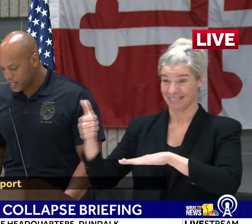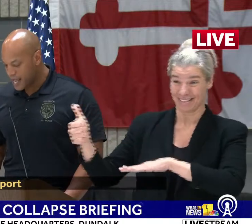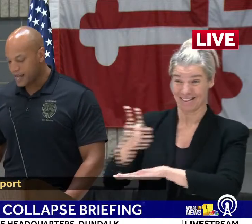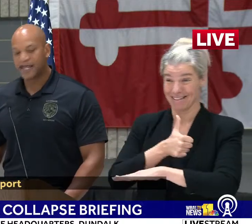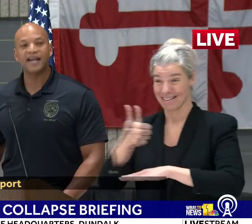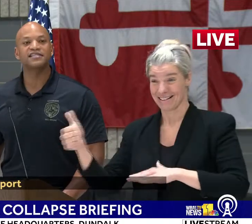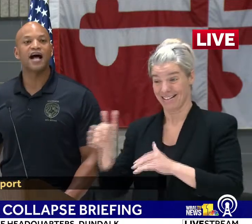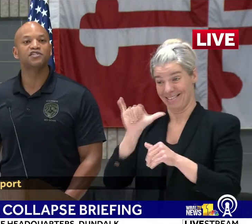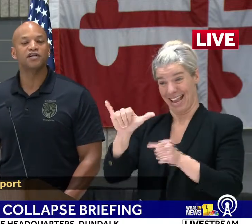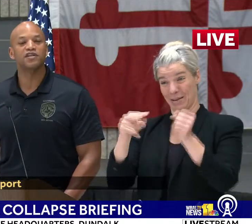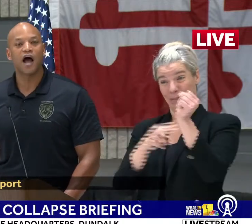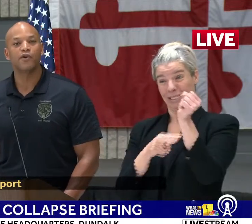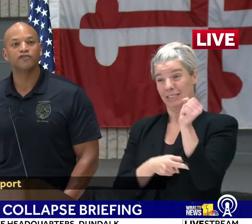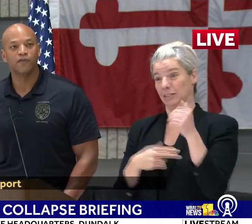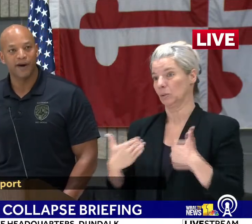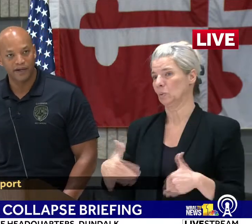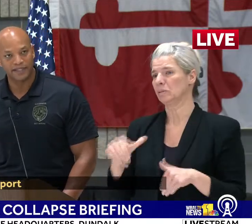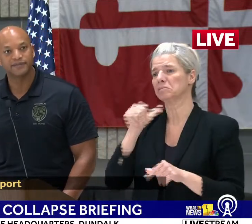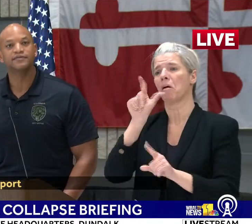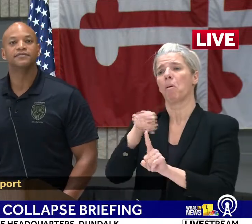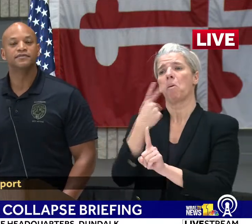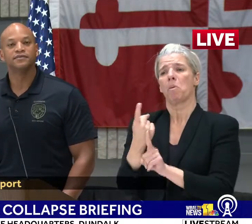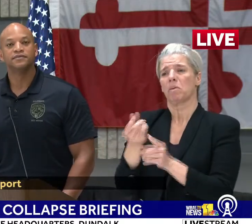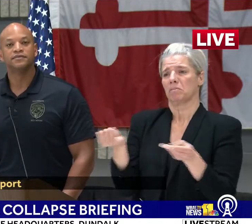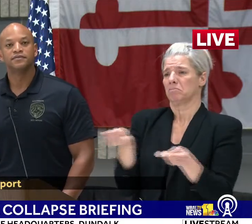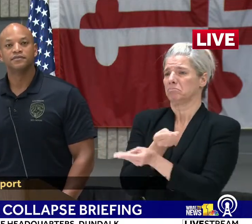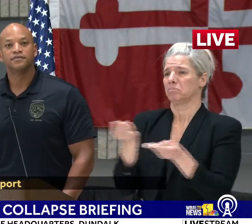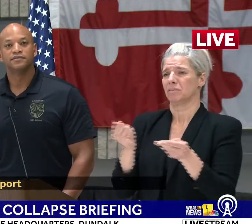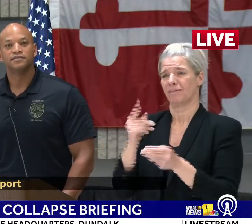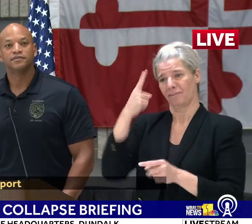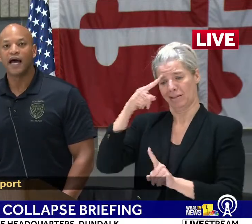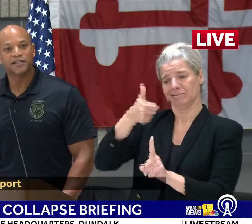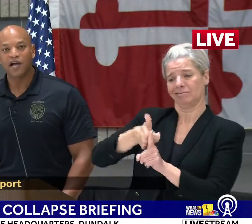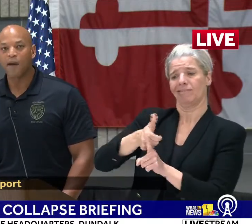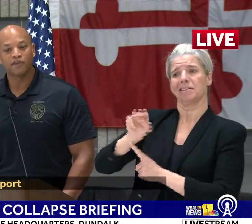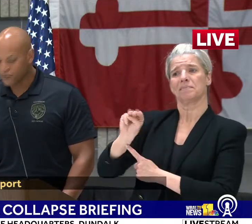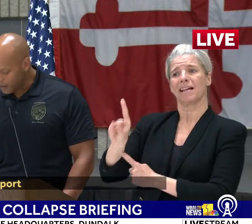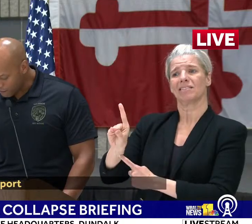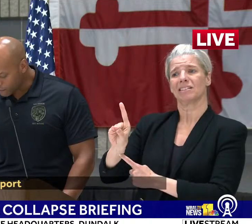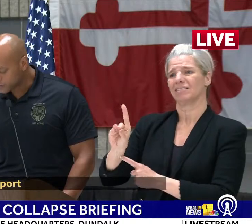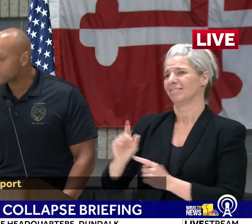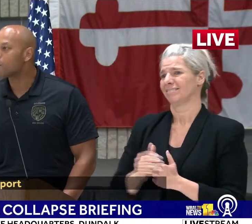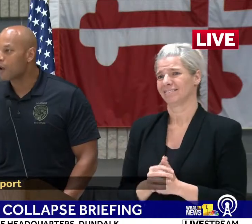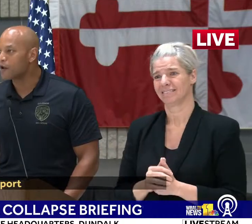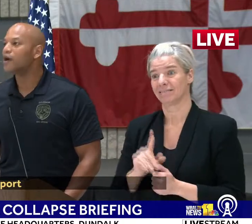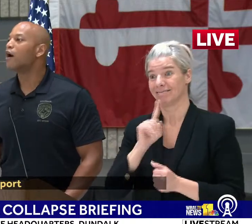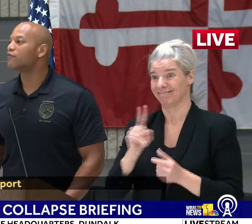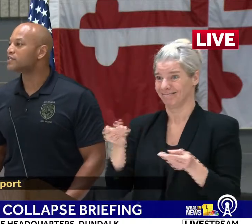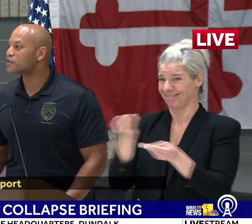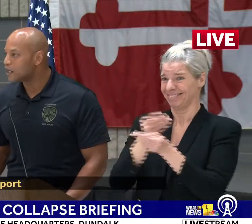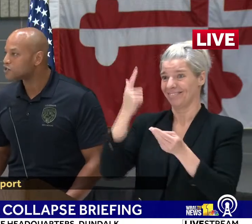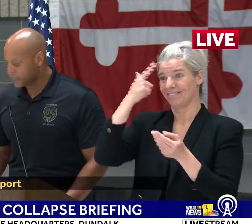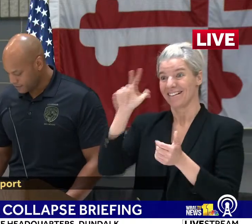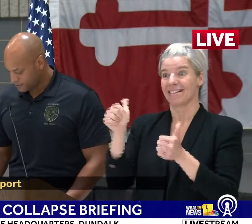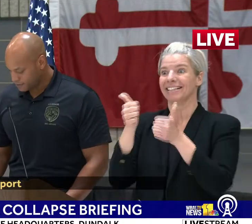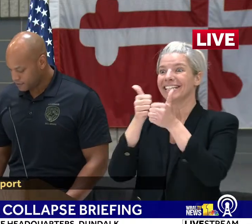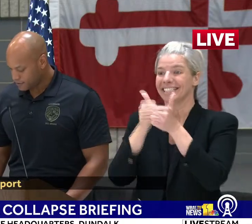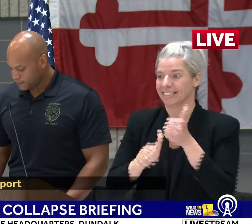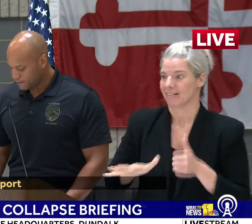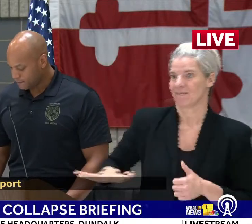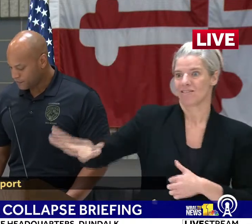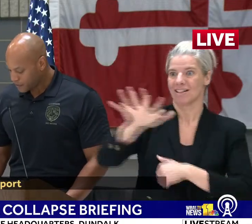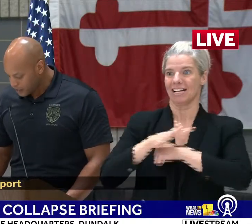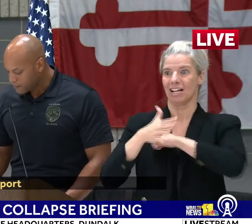Scott Key Bridge, and that is not just commerce for Maryland. That is commerce for every single part of this